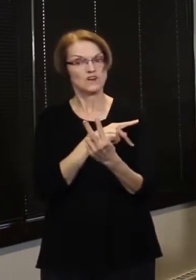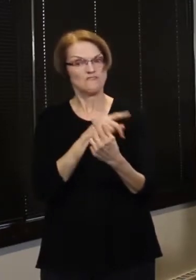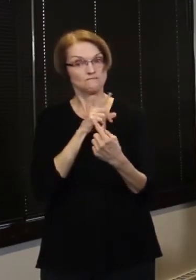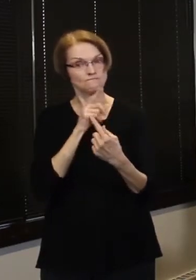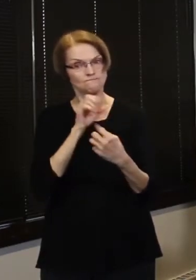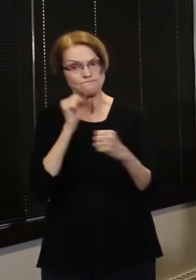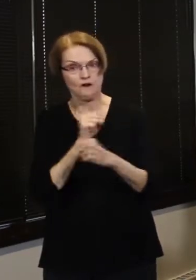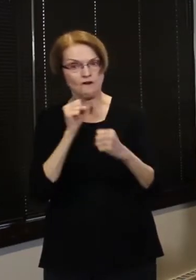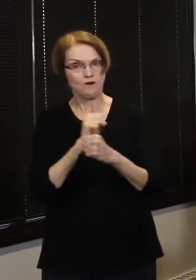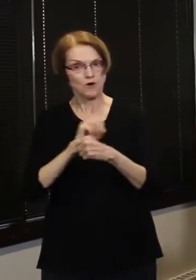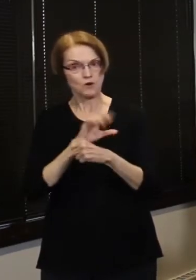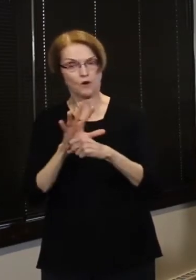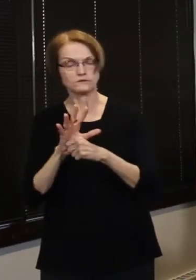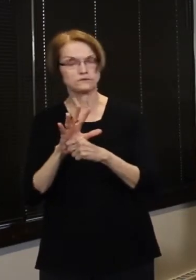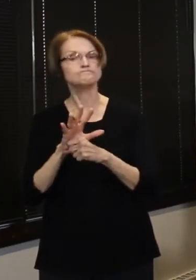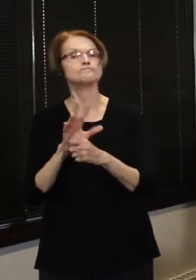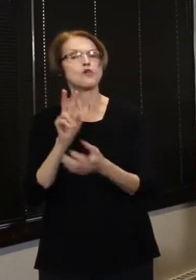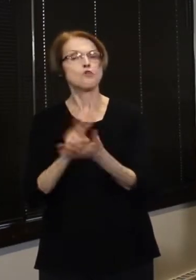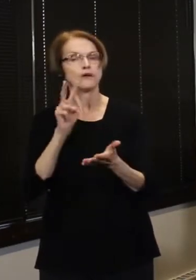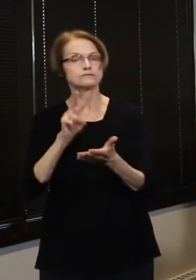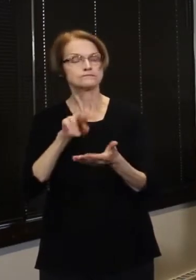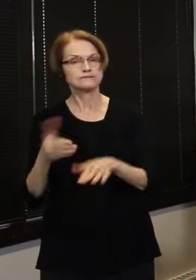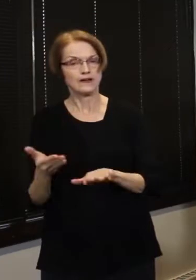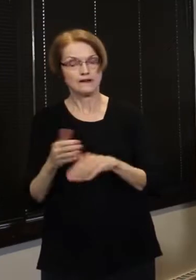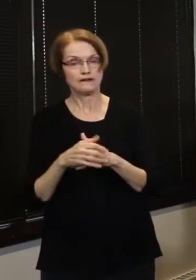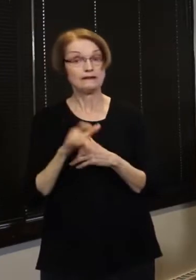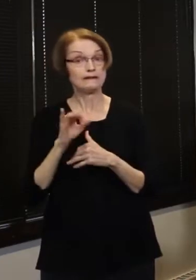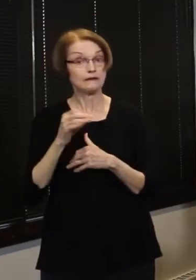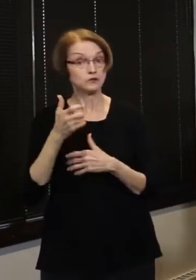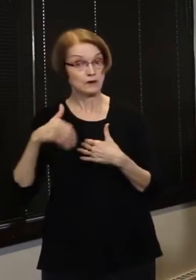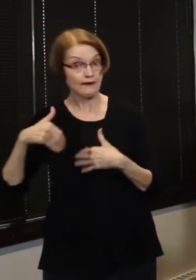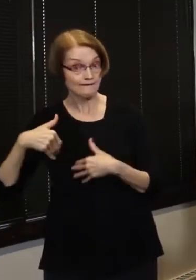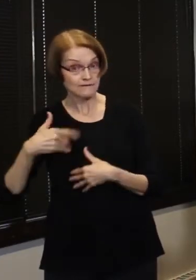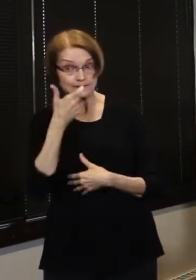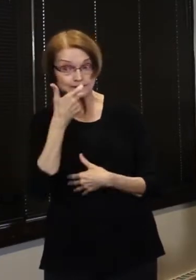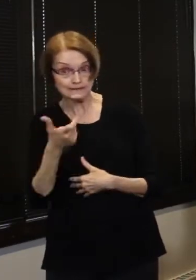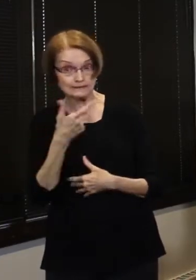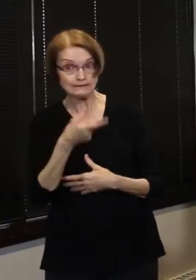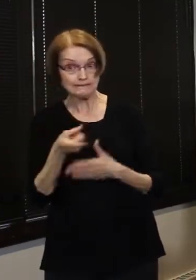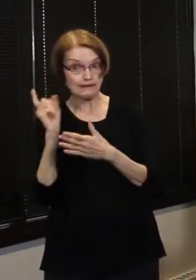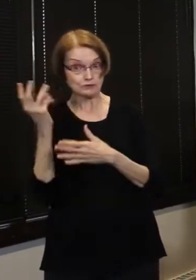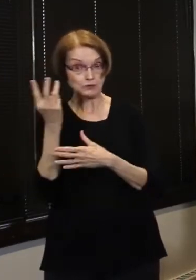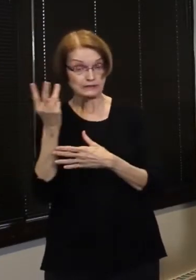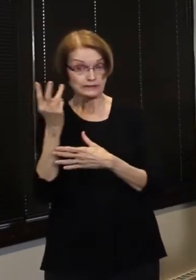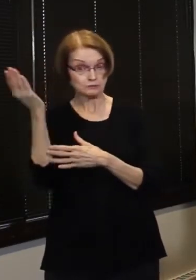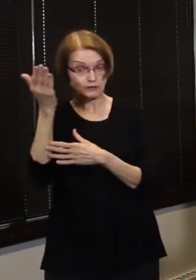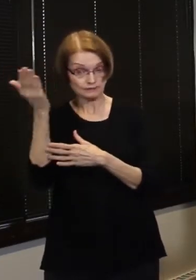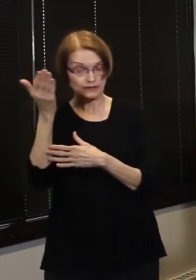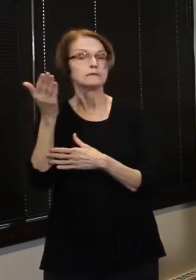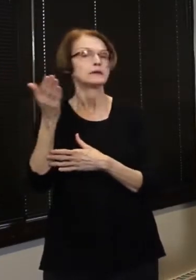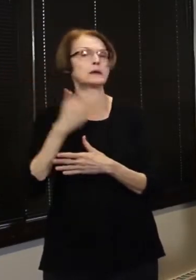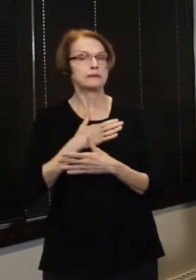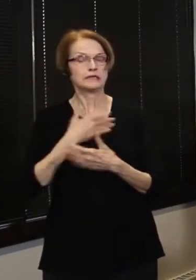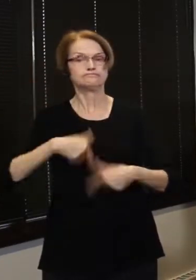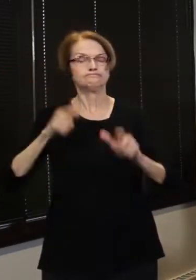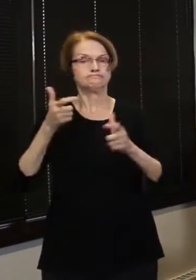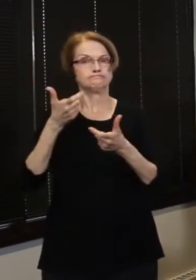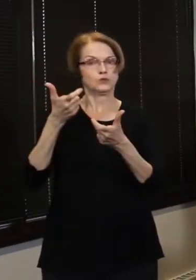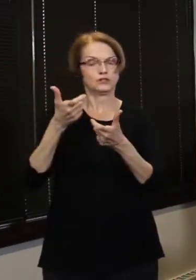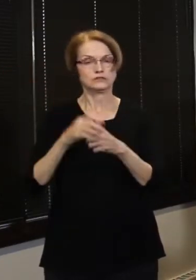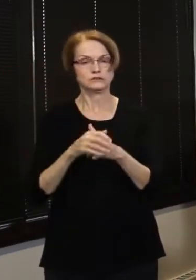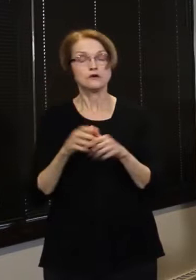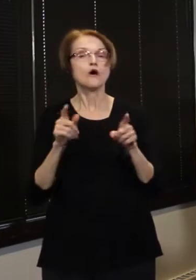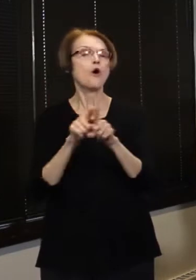seen that program from last Wednesday, I would encourage you to go back and take a look. And I would also encourage you to share it